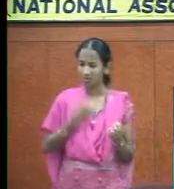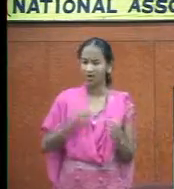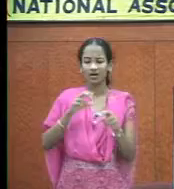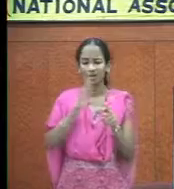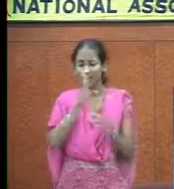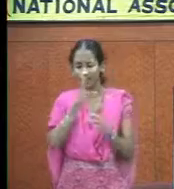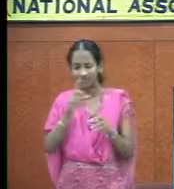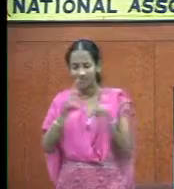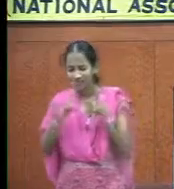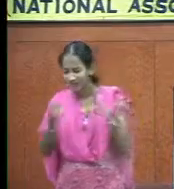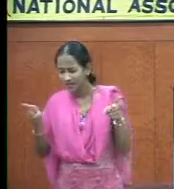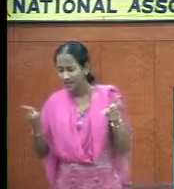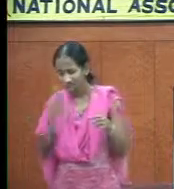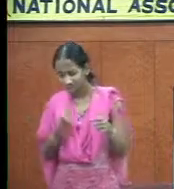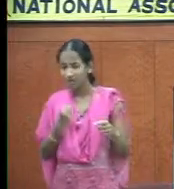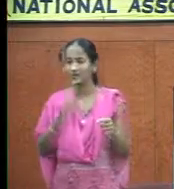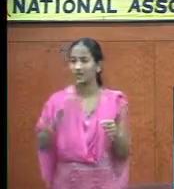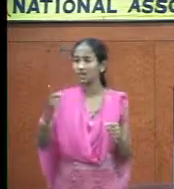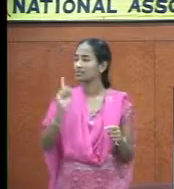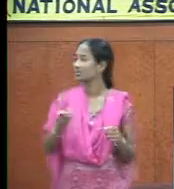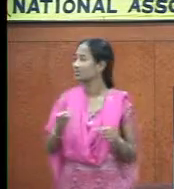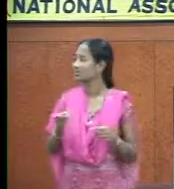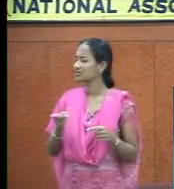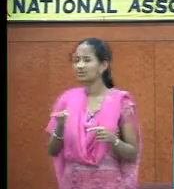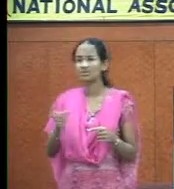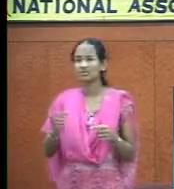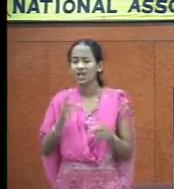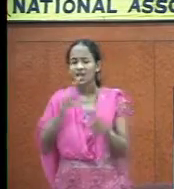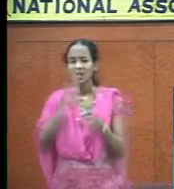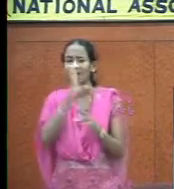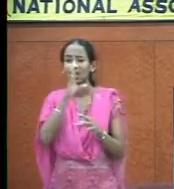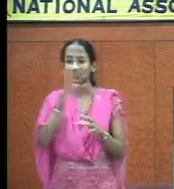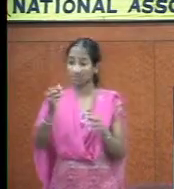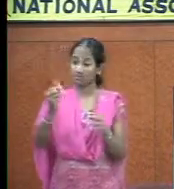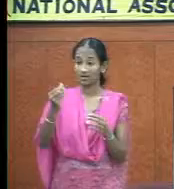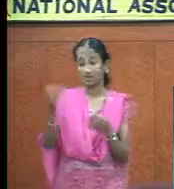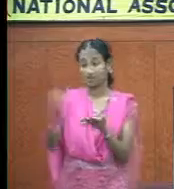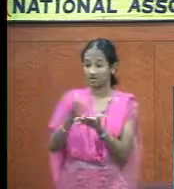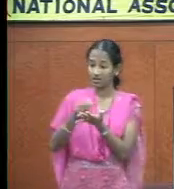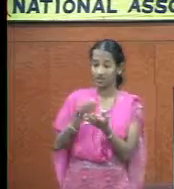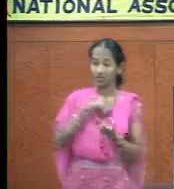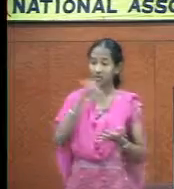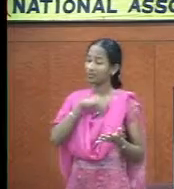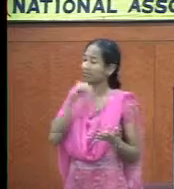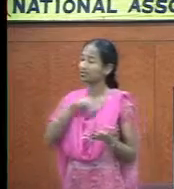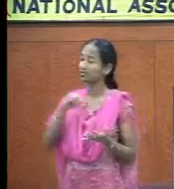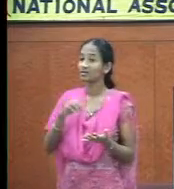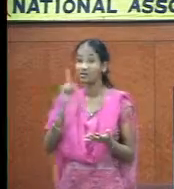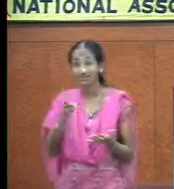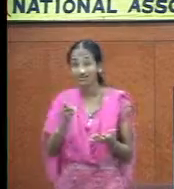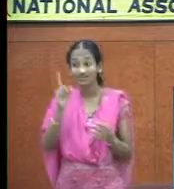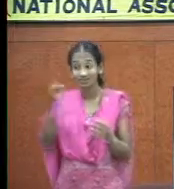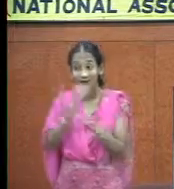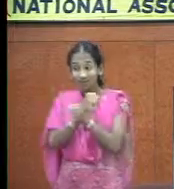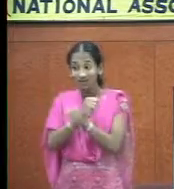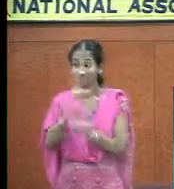they better do it, because they are getting salaries for what? Full time. Chief Commissioner, Commissioners are